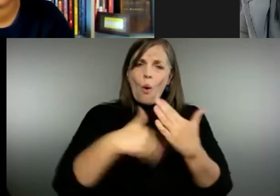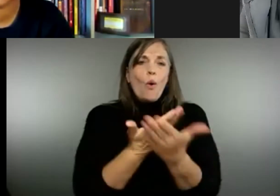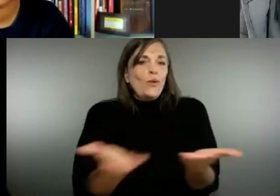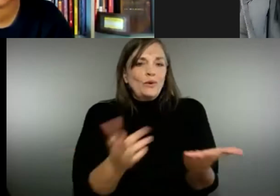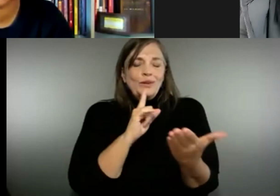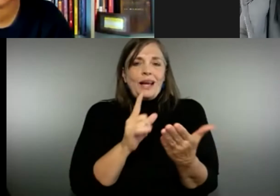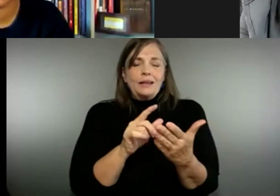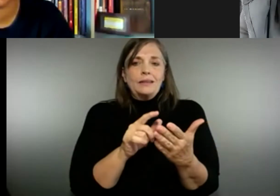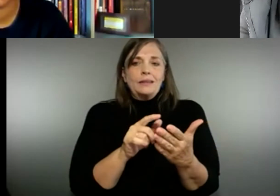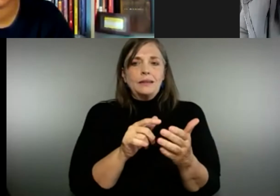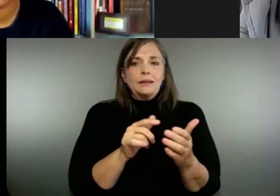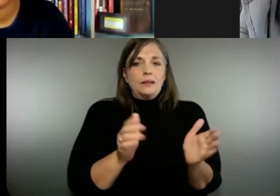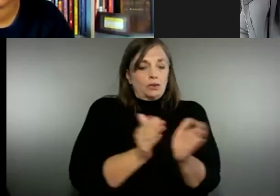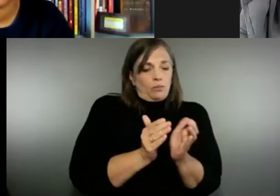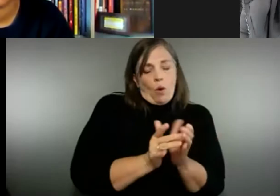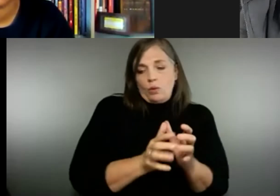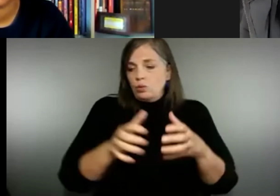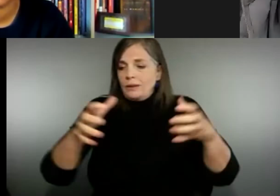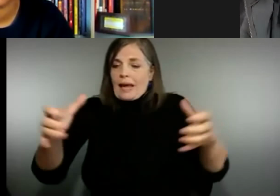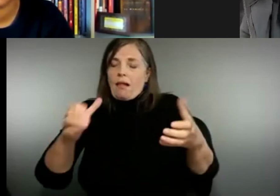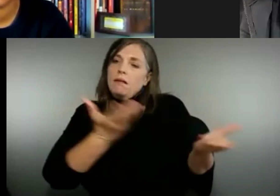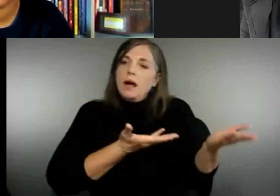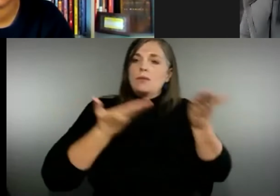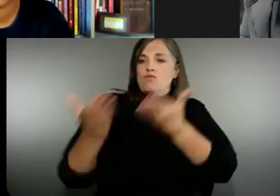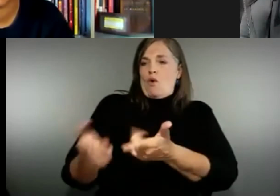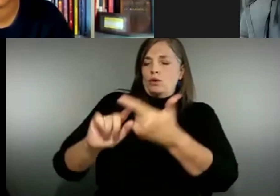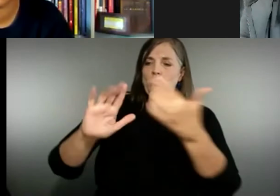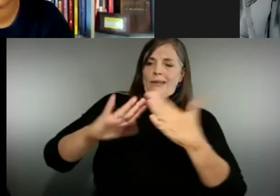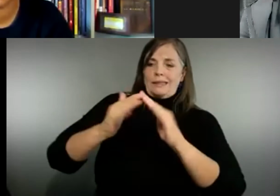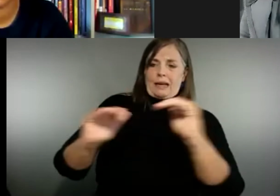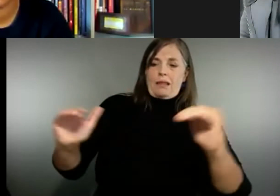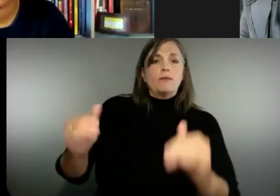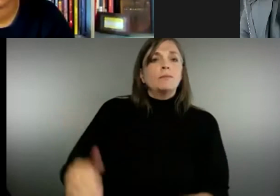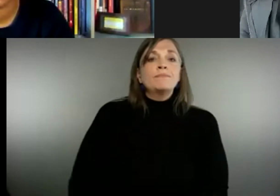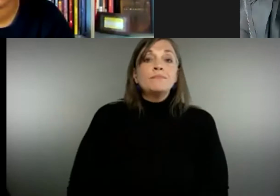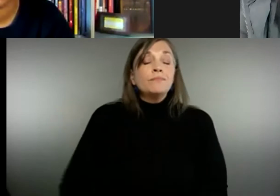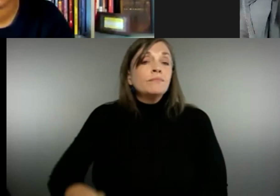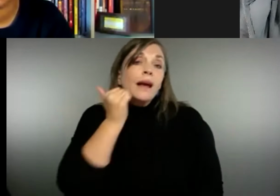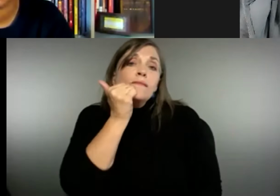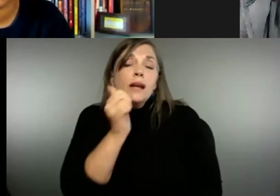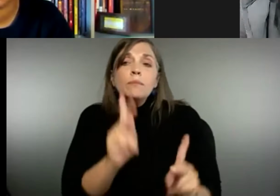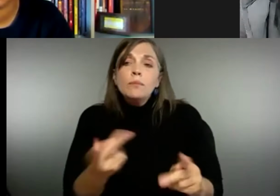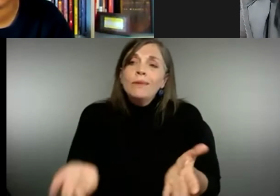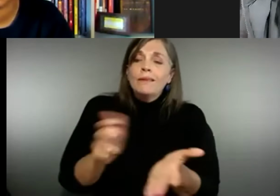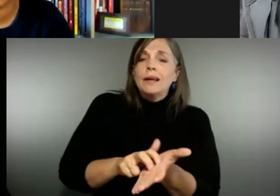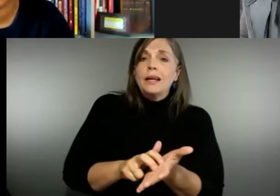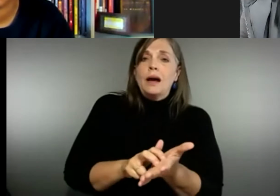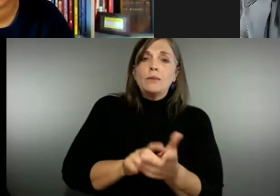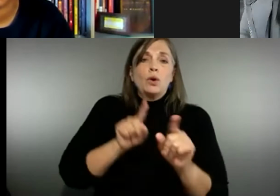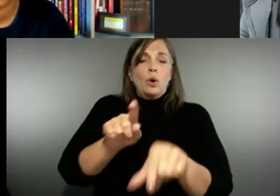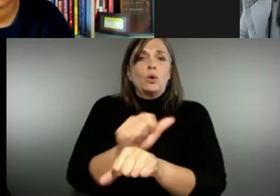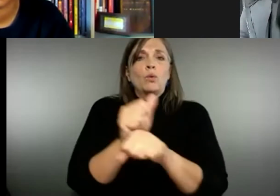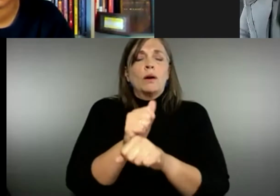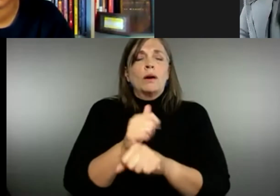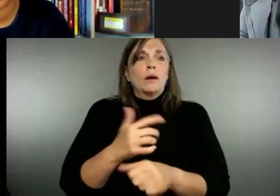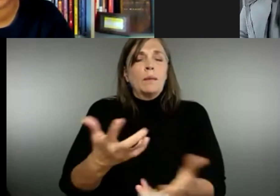scale can be brought to bear on the city level because we know that nobody nobody gets up and goes to work um wanting to feel like they're not making